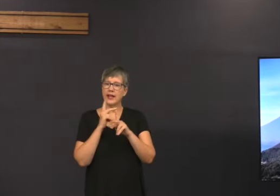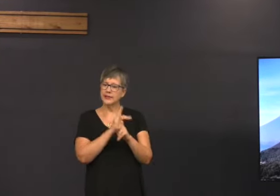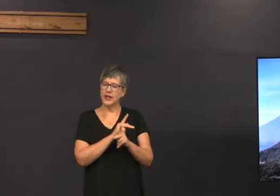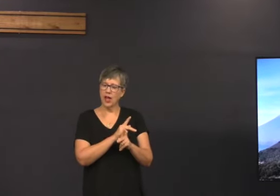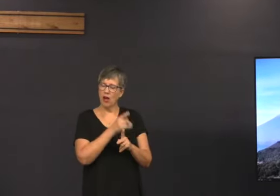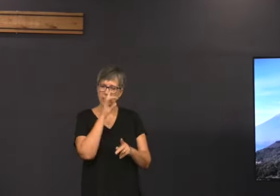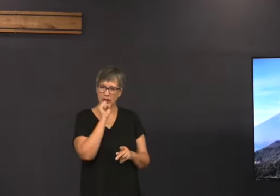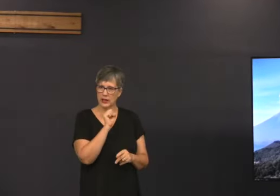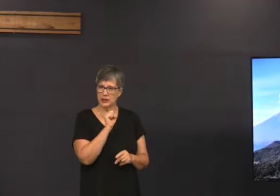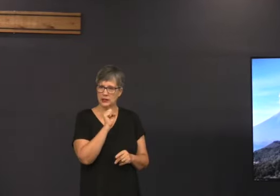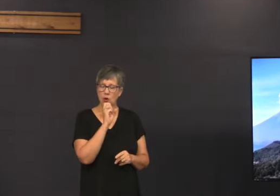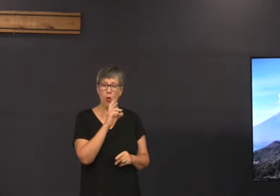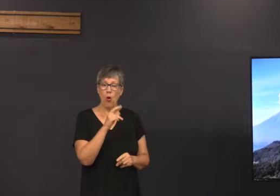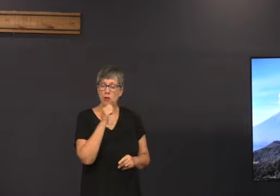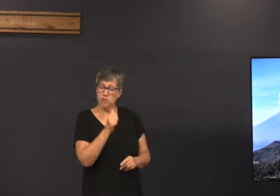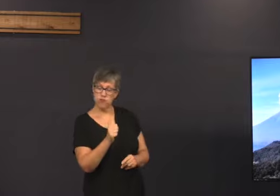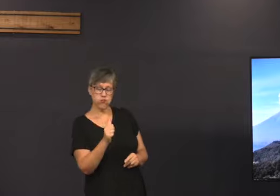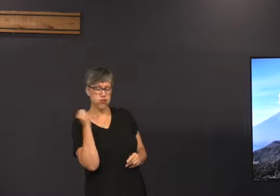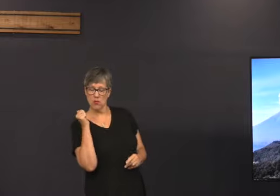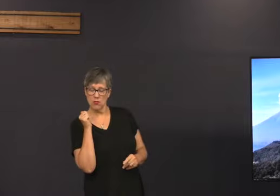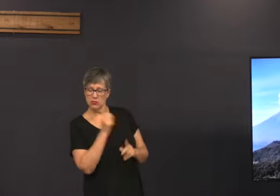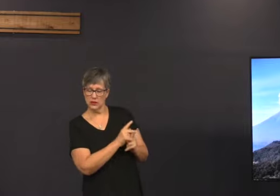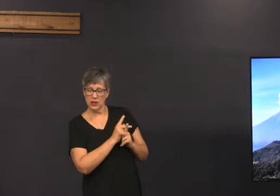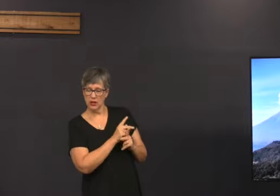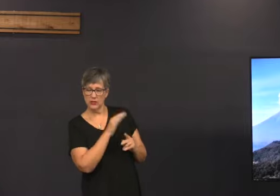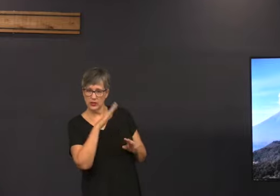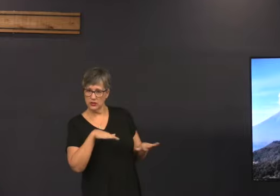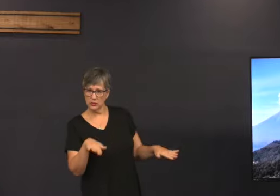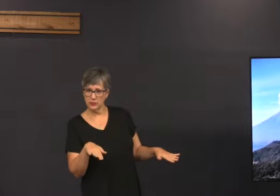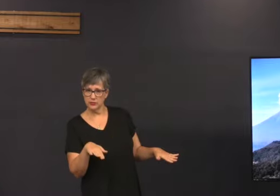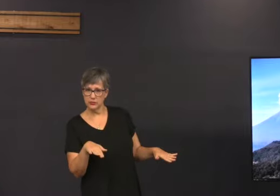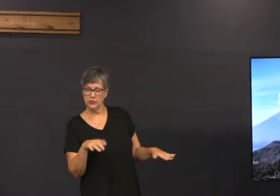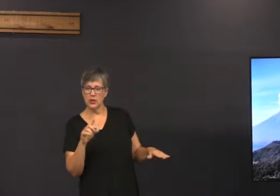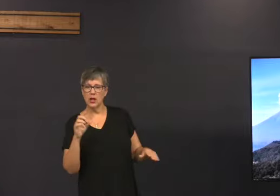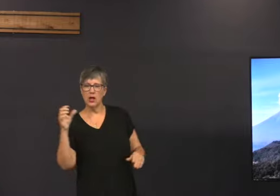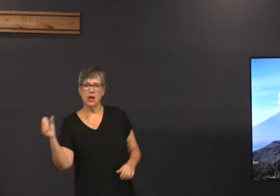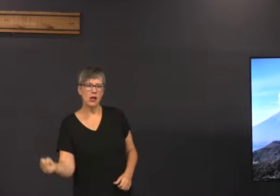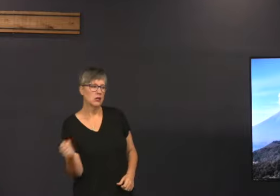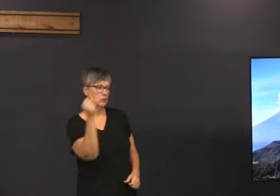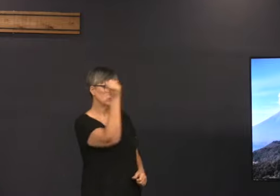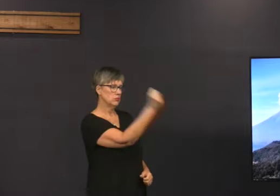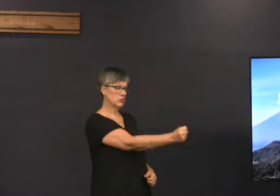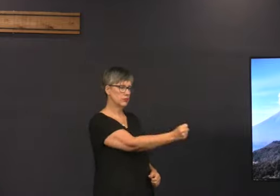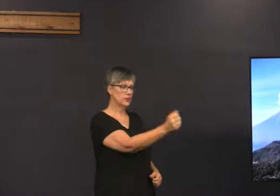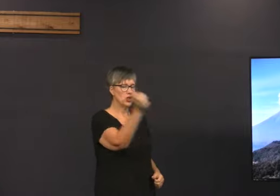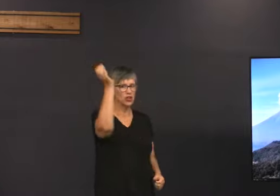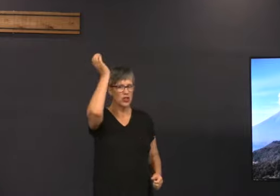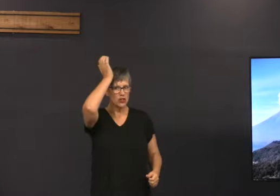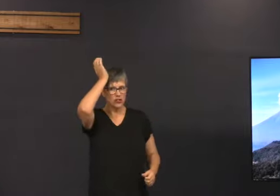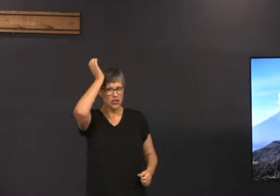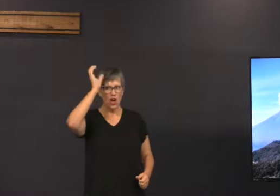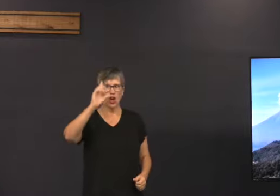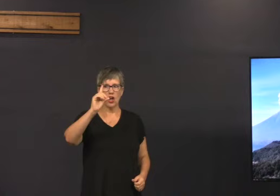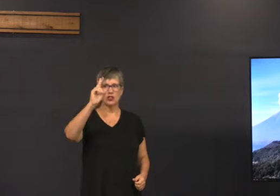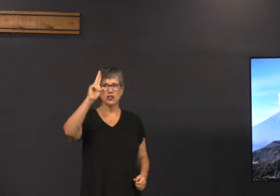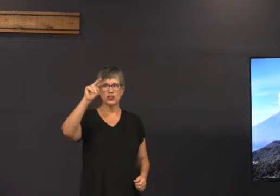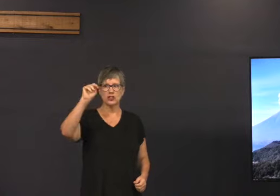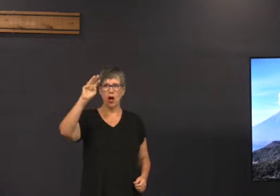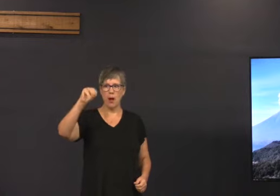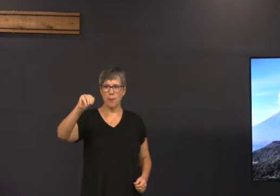So if you can't take care of your children, or they won't take care of their children, they'll place them in